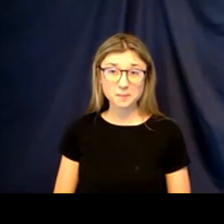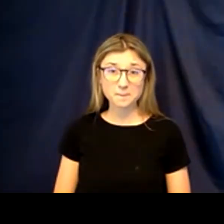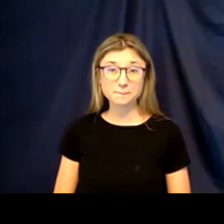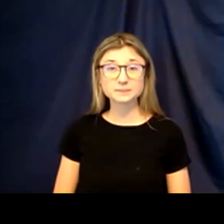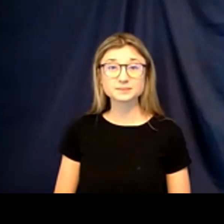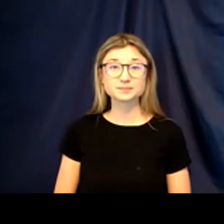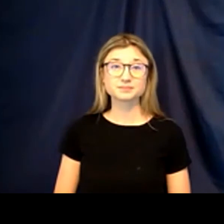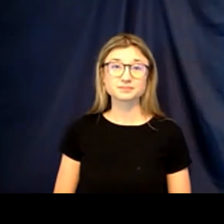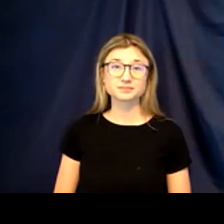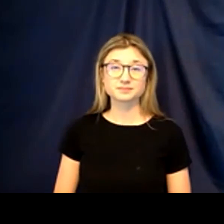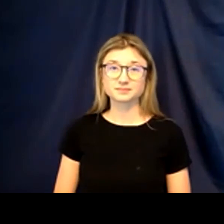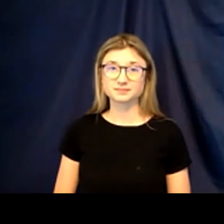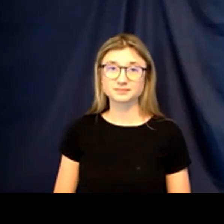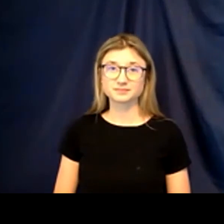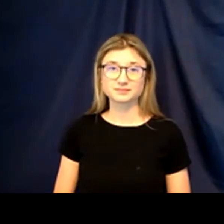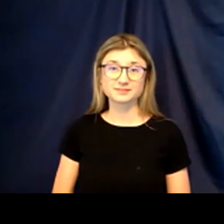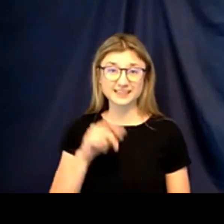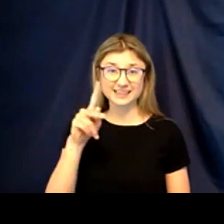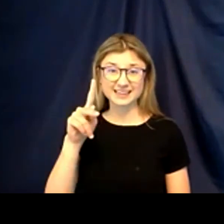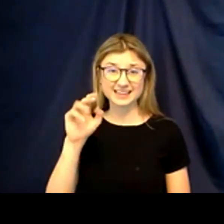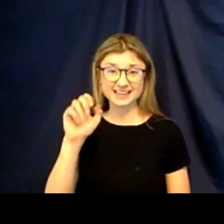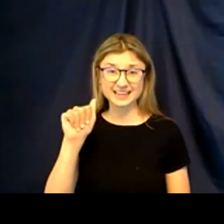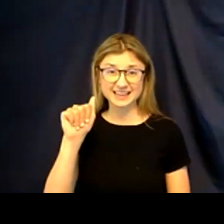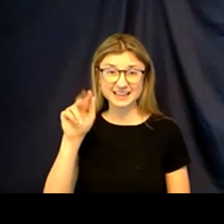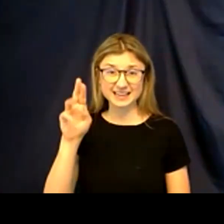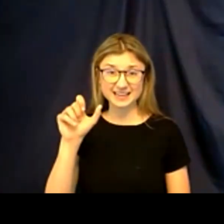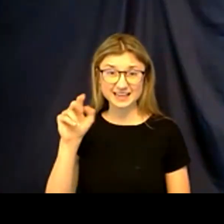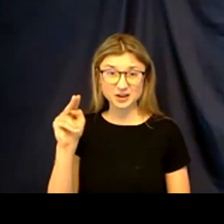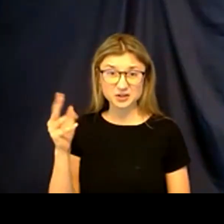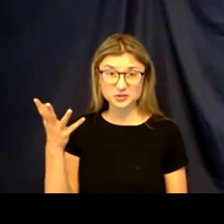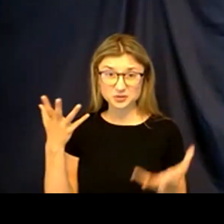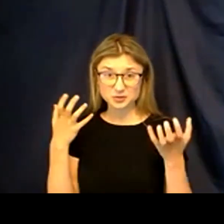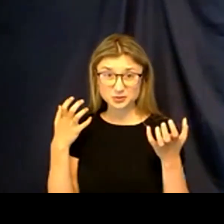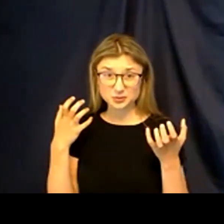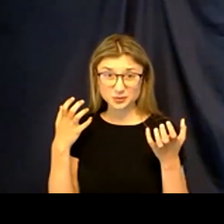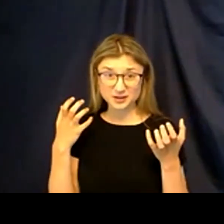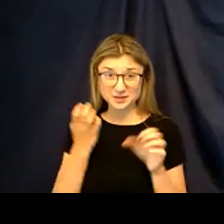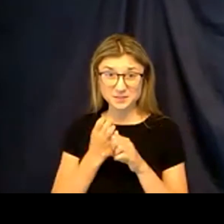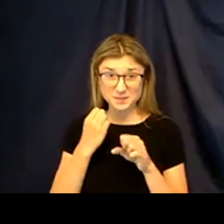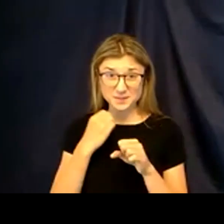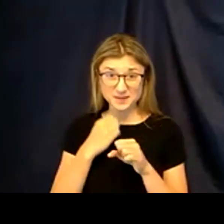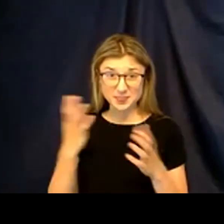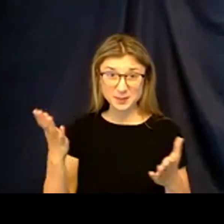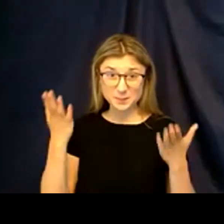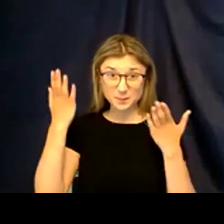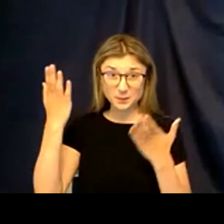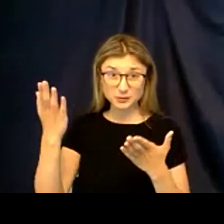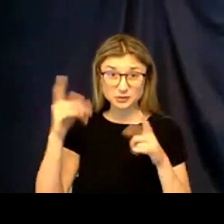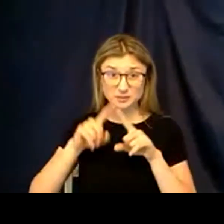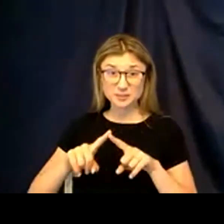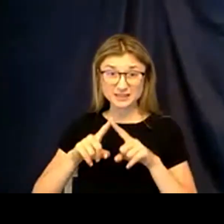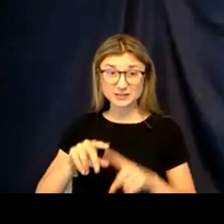I guess Thanks. Karen, I do think you that will want to? work. Karen, do you want to make that motion based on Kathy's language?